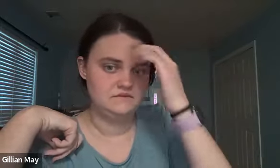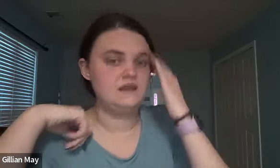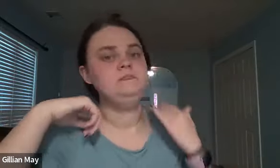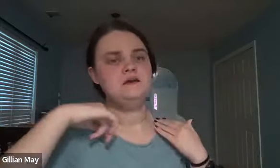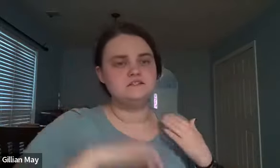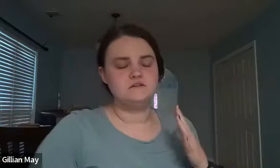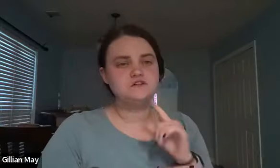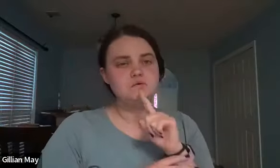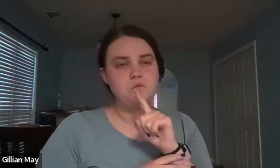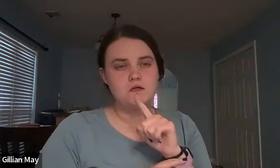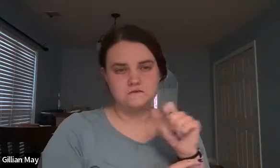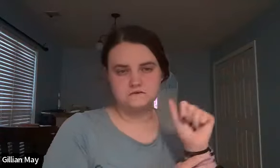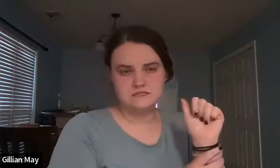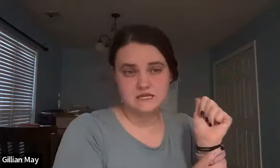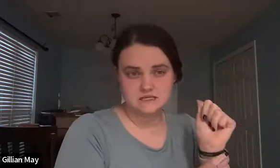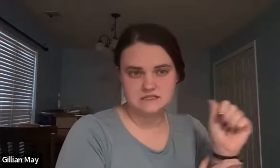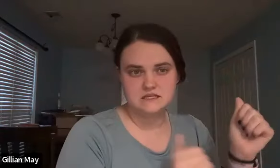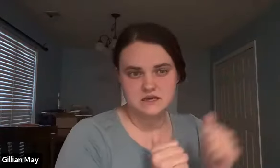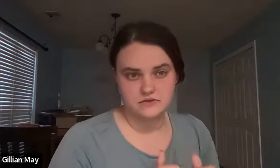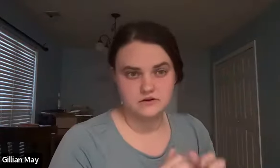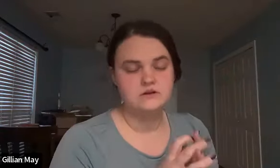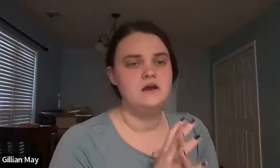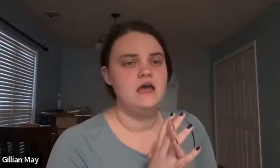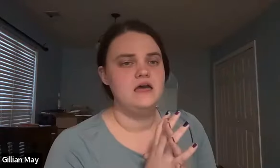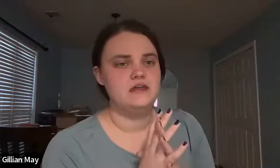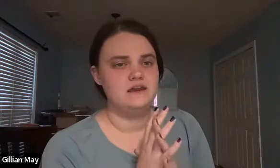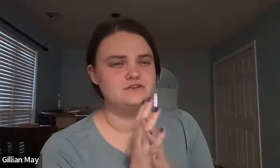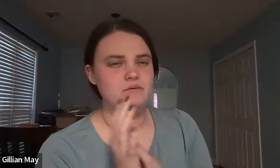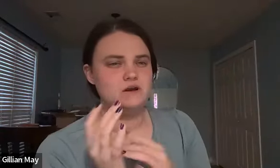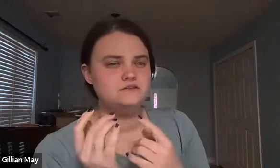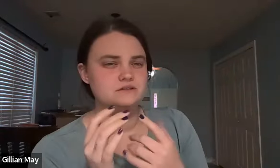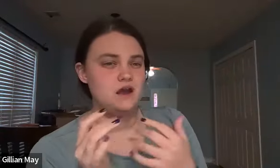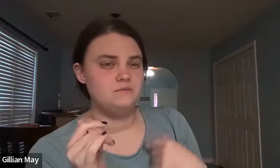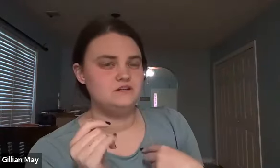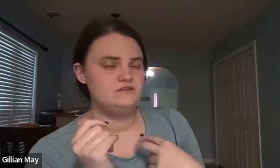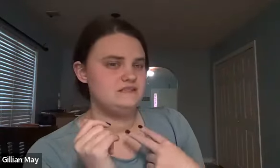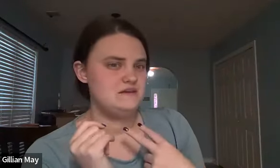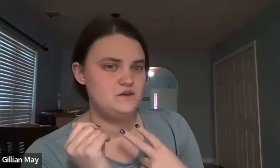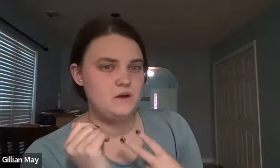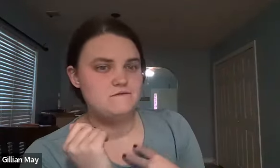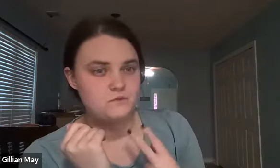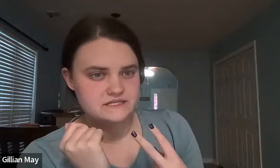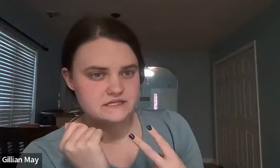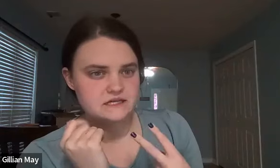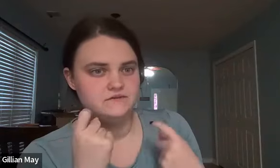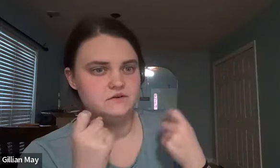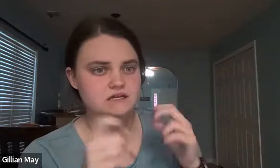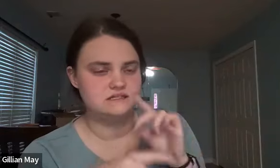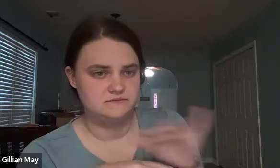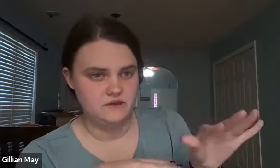Okay, so let's go 1 through 10 together. And then after that, what I'll do is I'm going to do that same thing where I voice it and give you guys the spell,